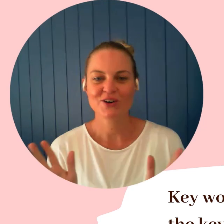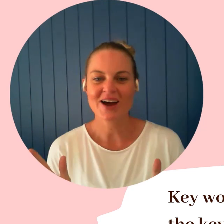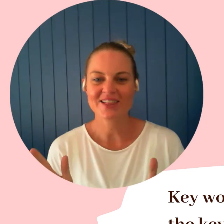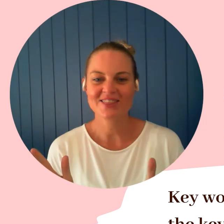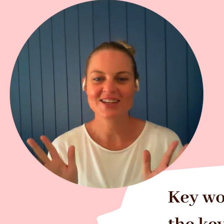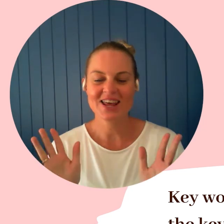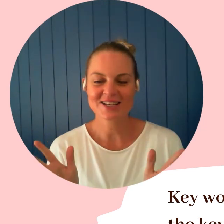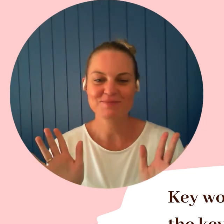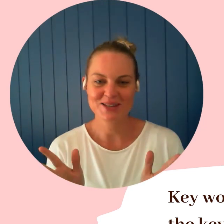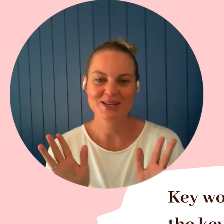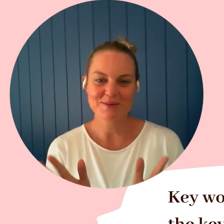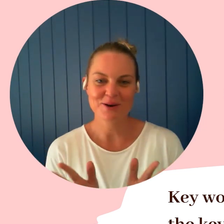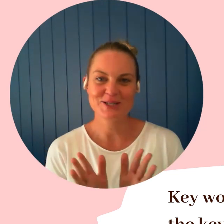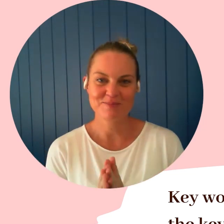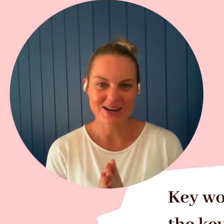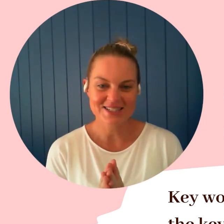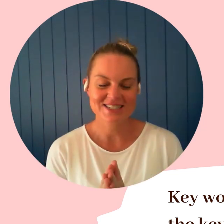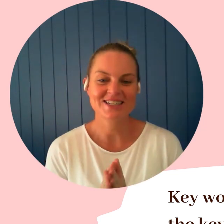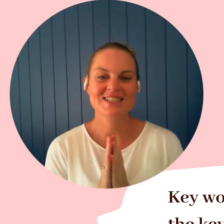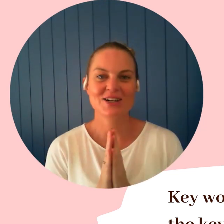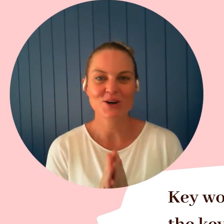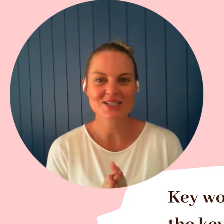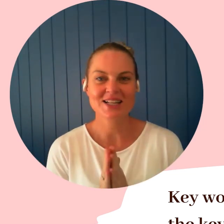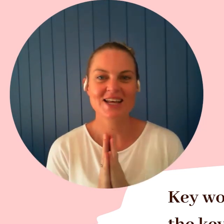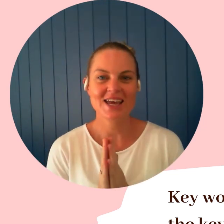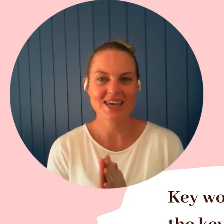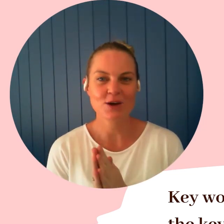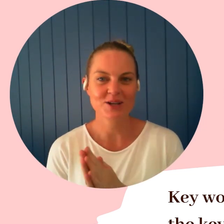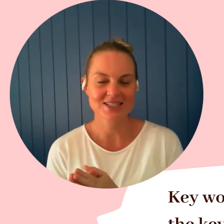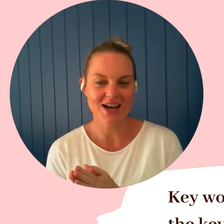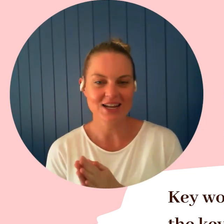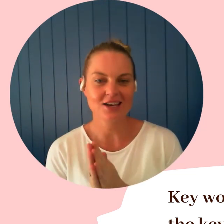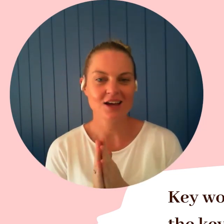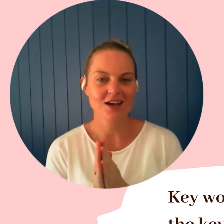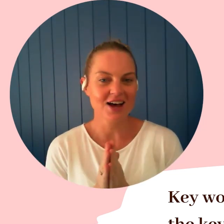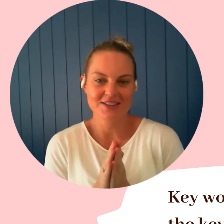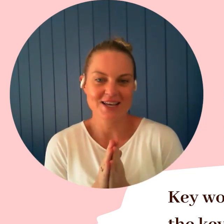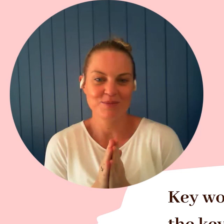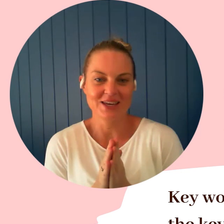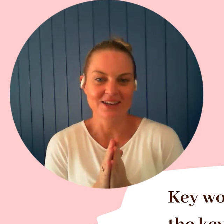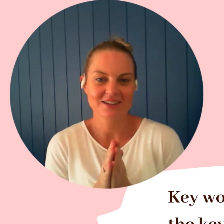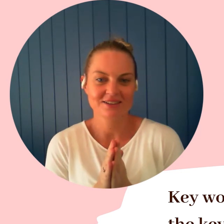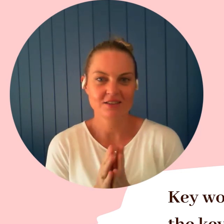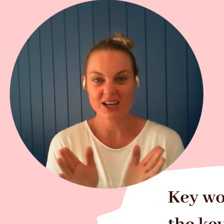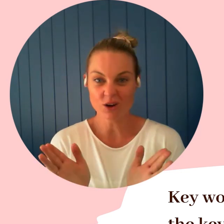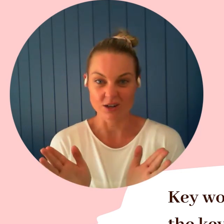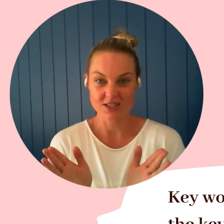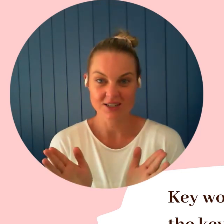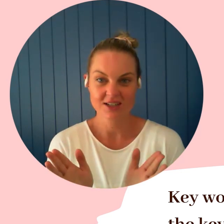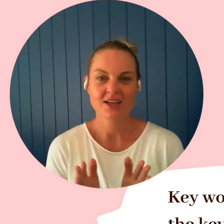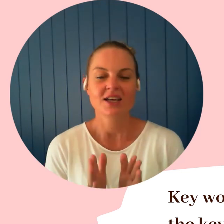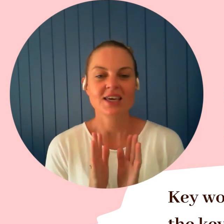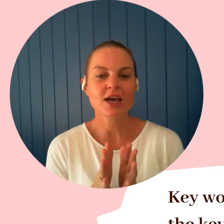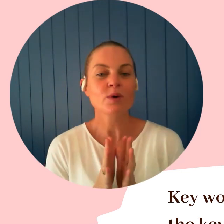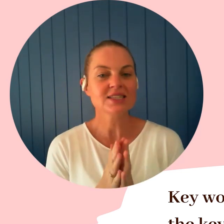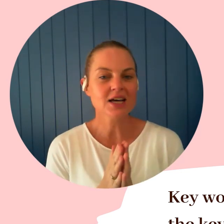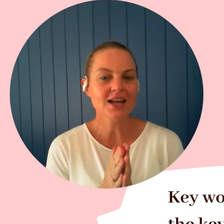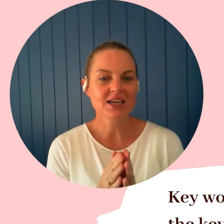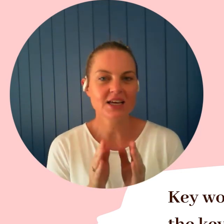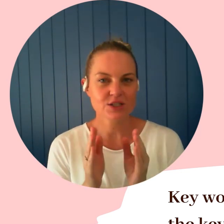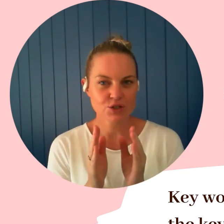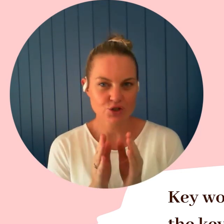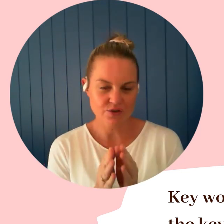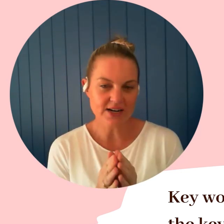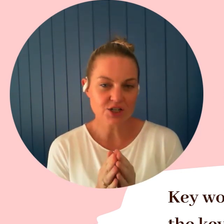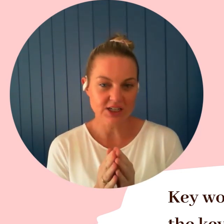All right, the next myth that I'm going to bust is that Auslan and keyword signing are the same thing. They're not. Keyword signing